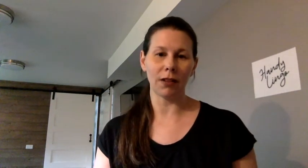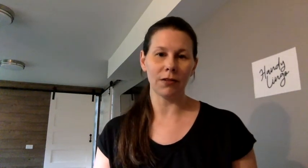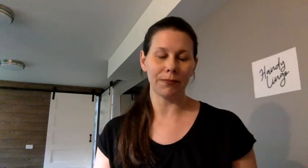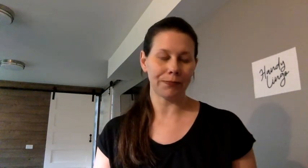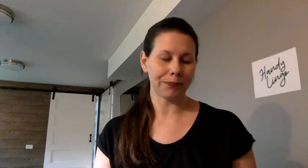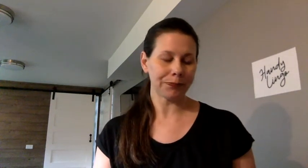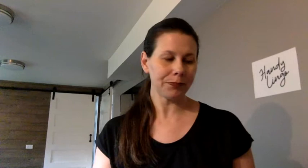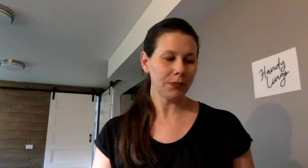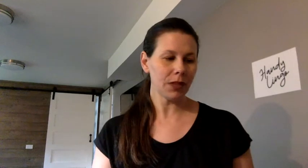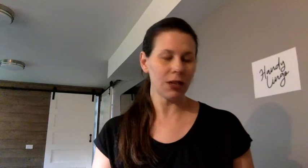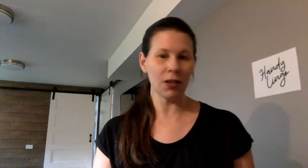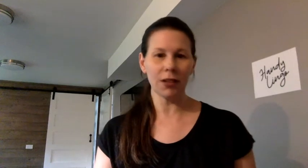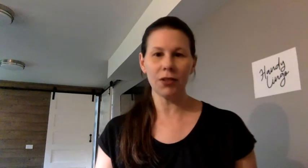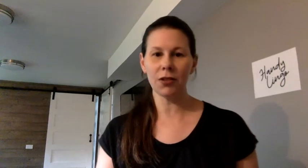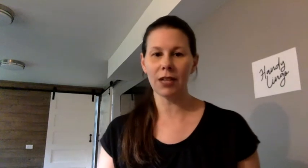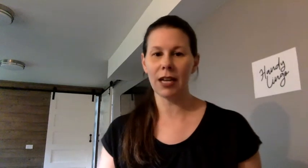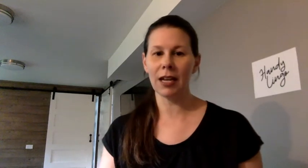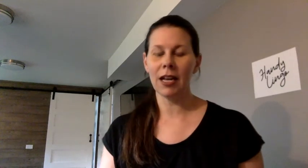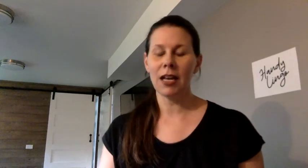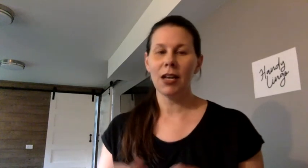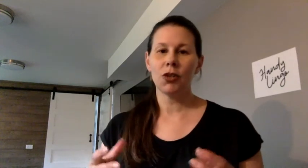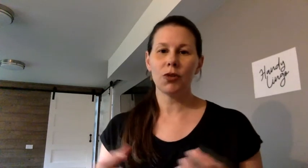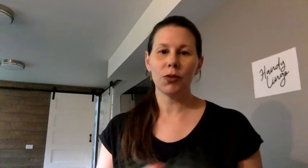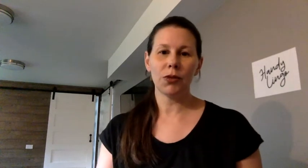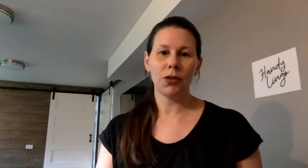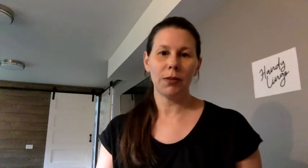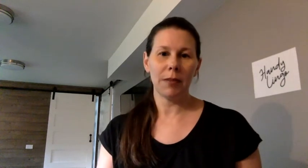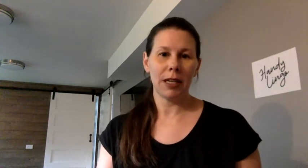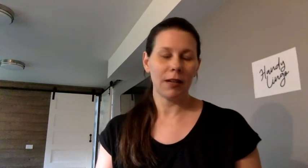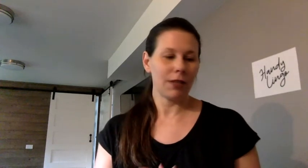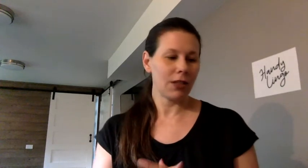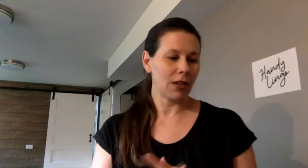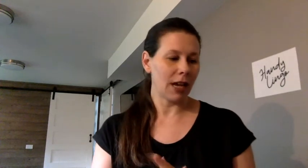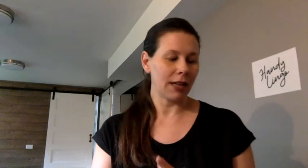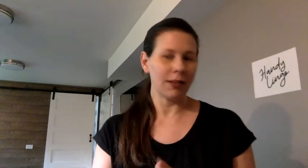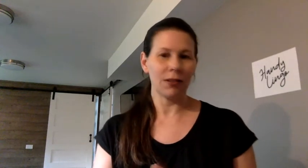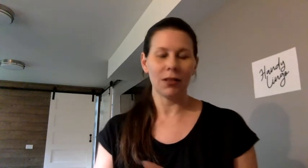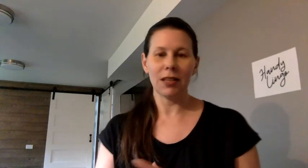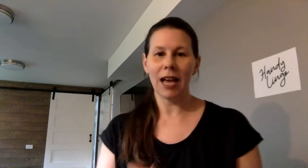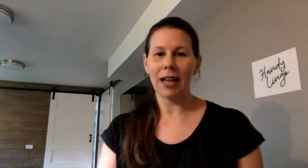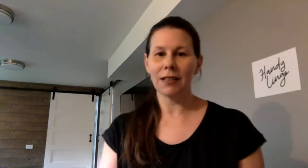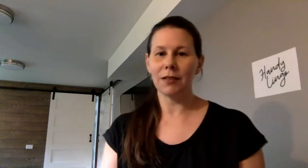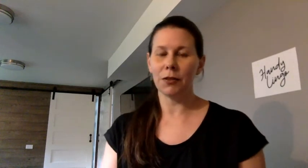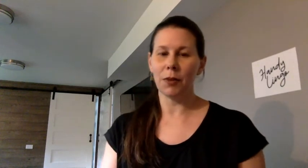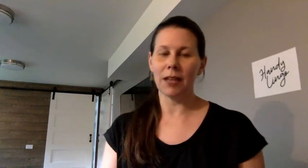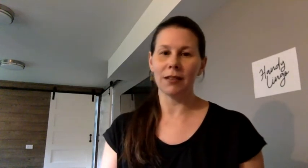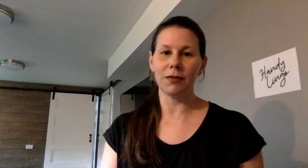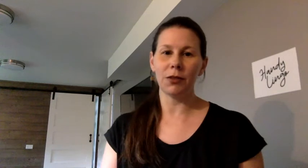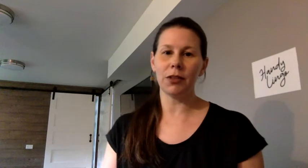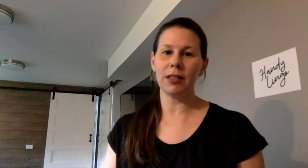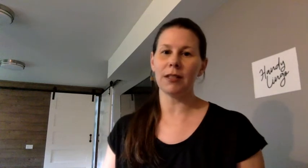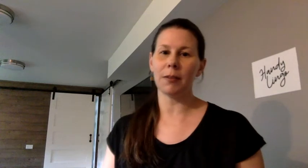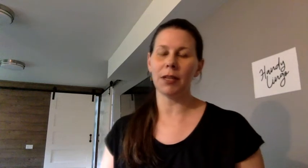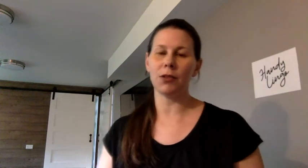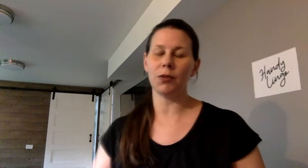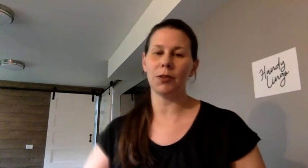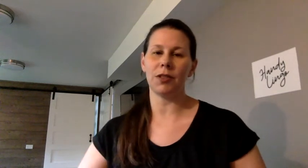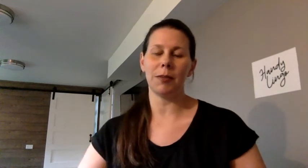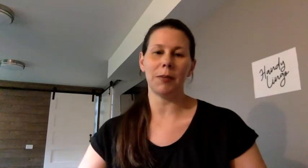songs, as long as you're staying true to the meaning of each sign. There's lots of different ways. And if you look these up on YouTube, you'll see people